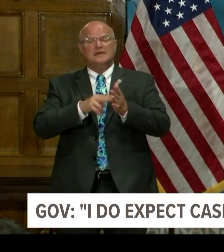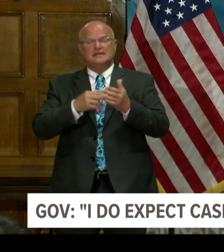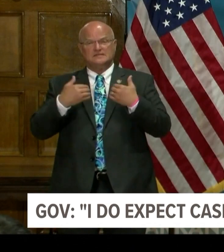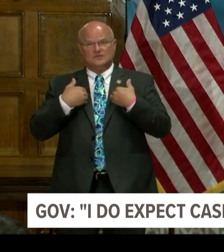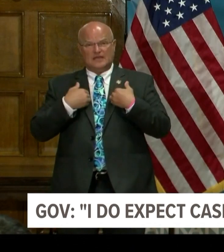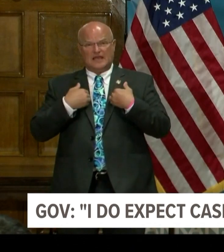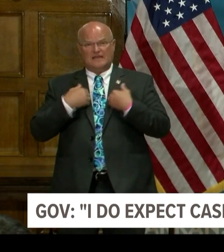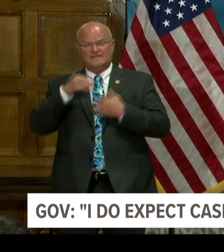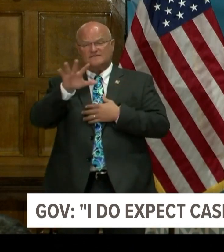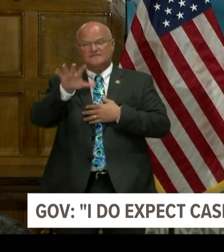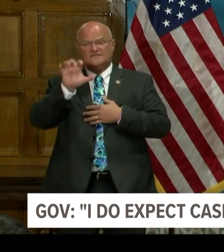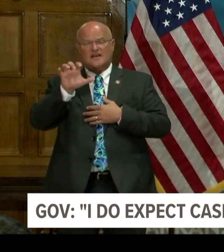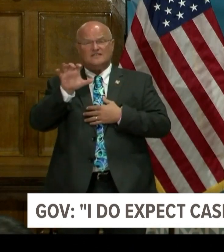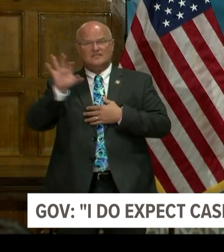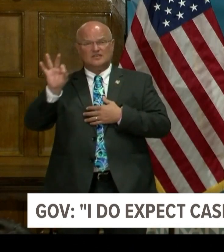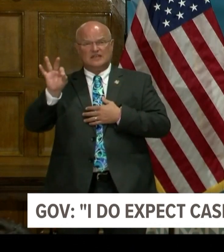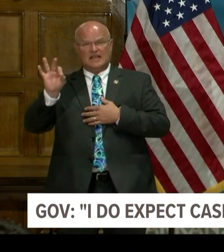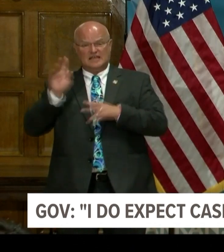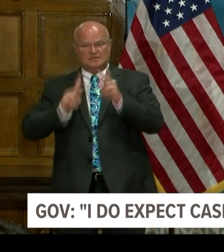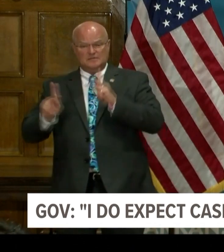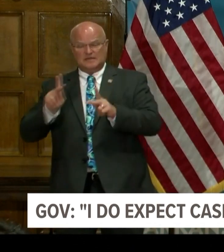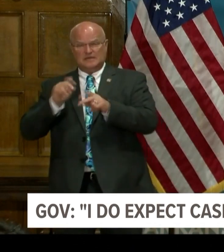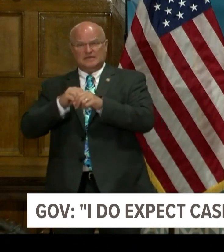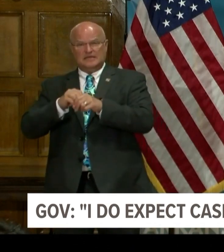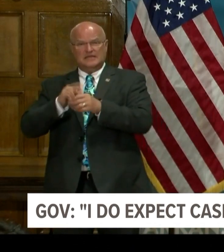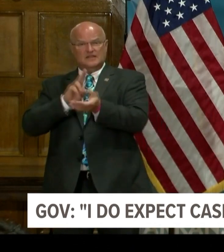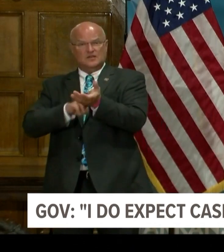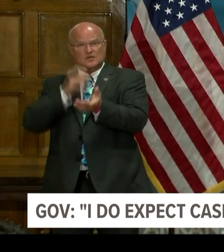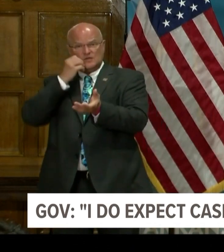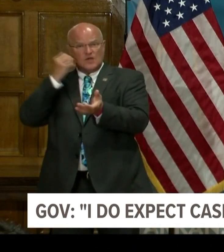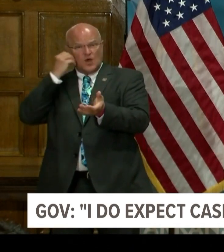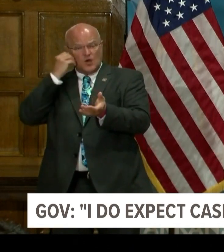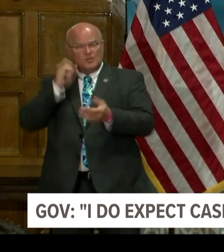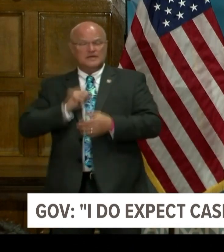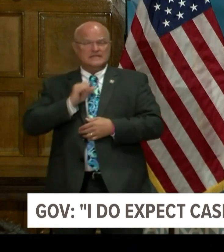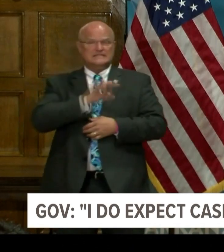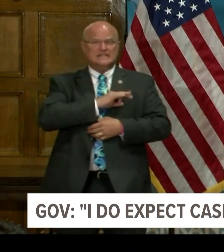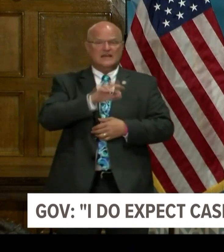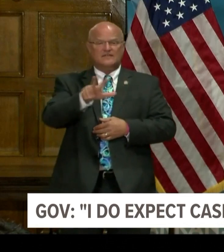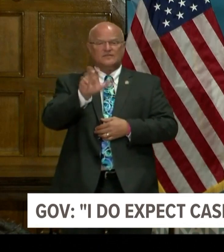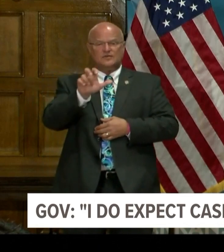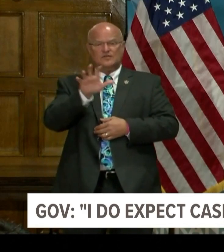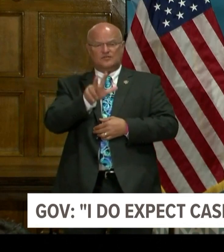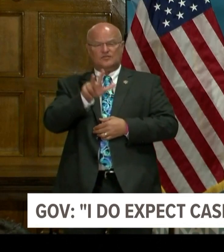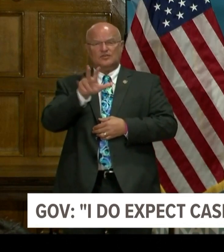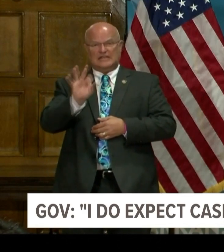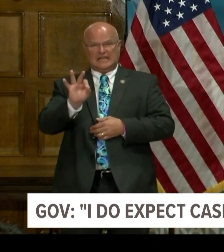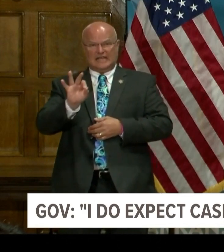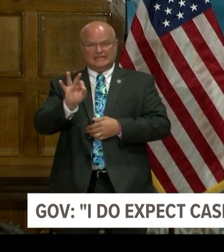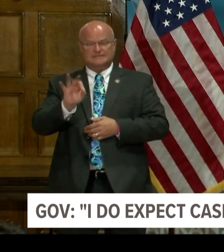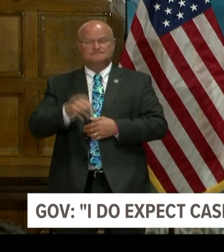have 509 residents infected and staff of 339.